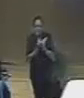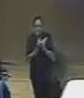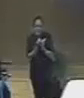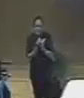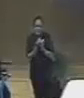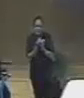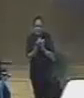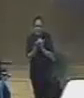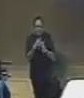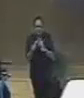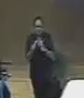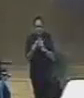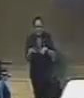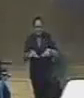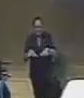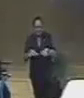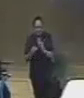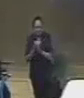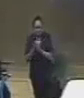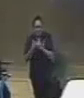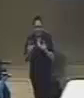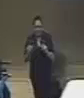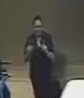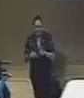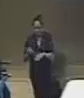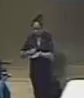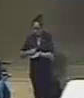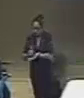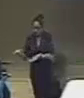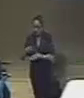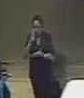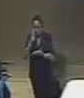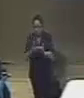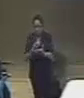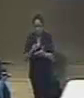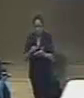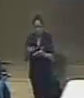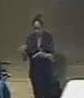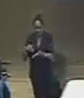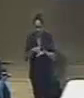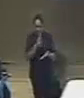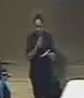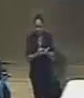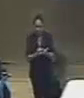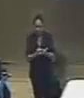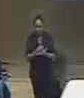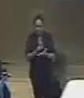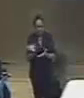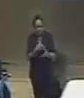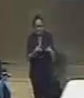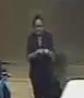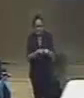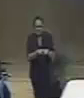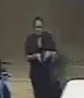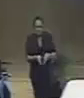conditional activities. And so we can set that up so students can take a journey through their course, and not all the same journey, not